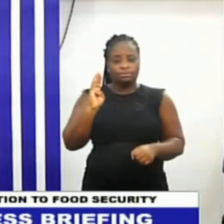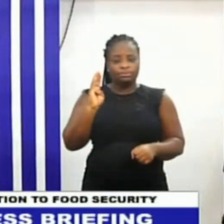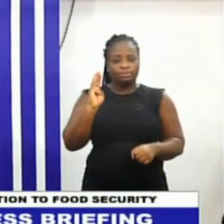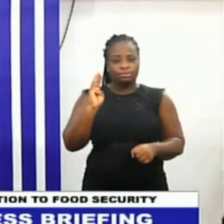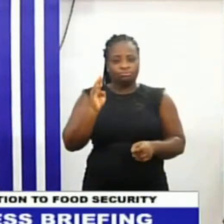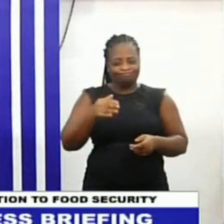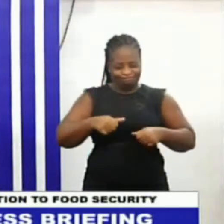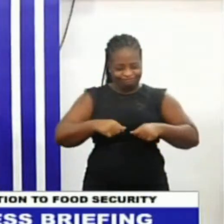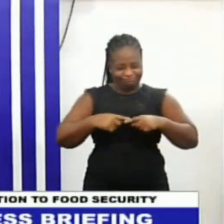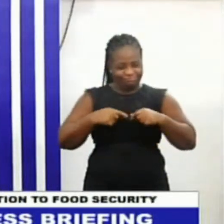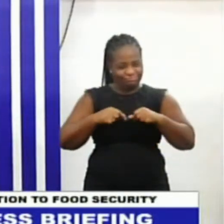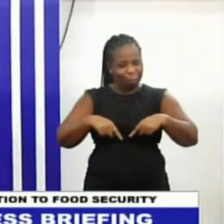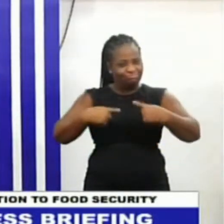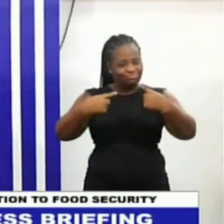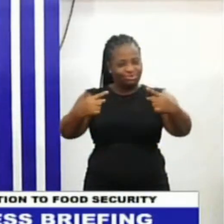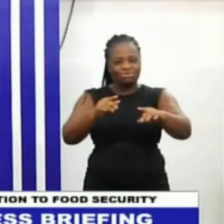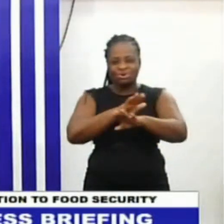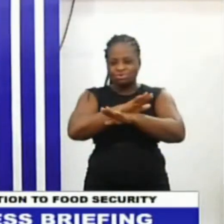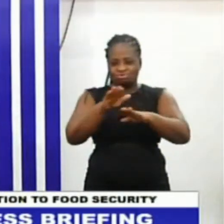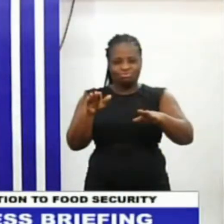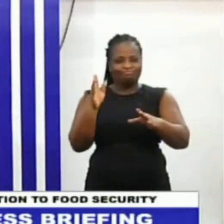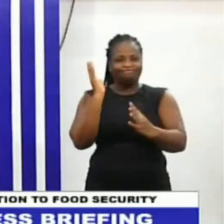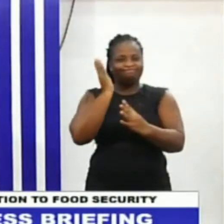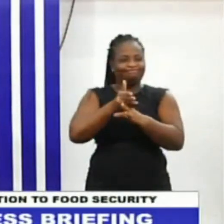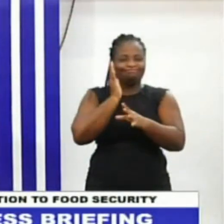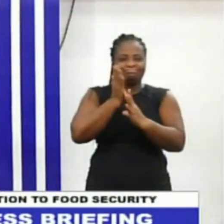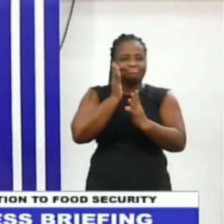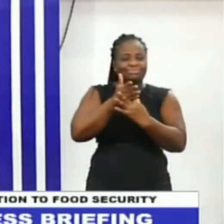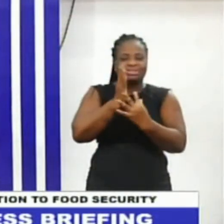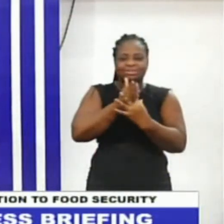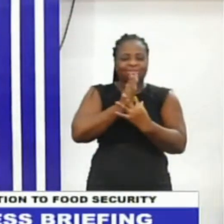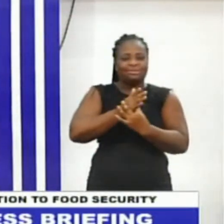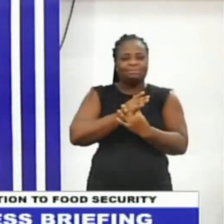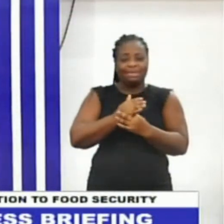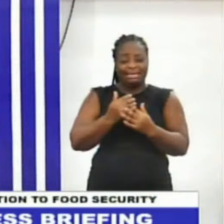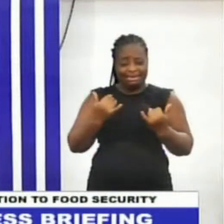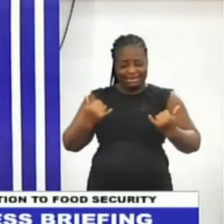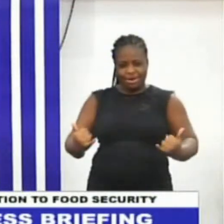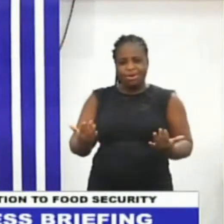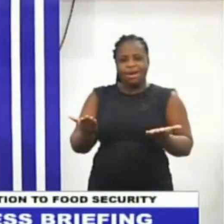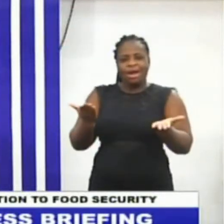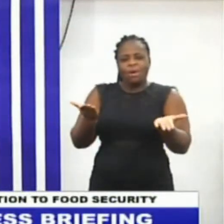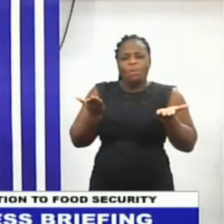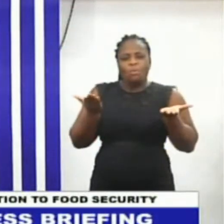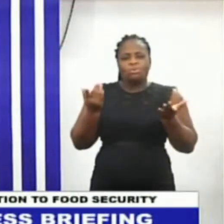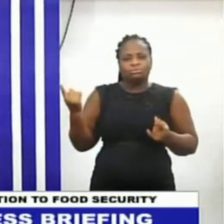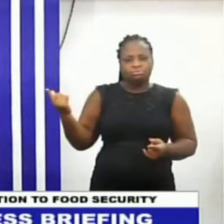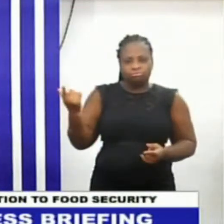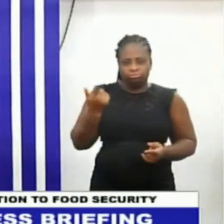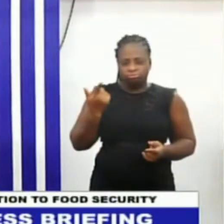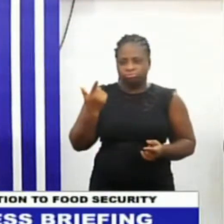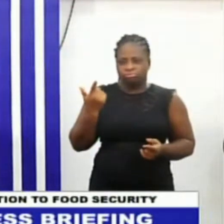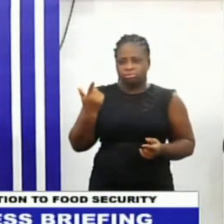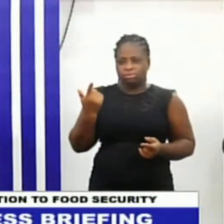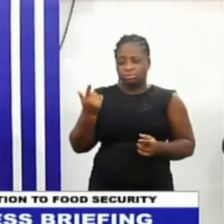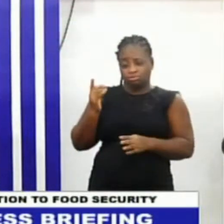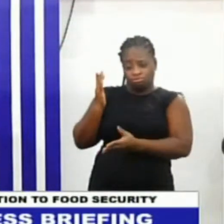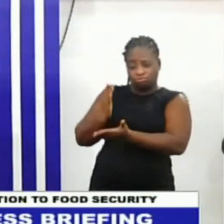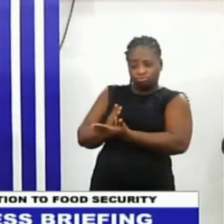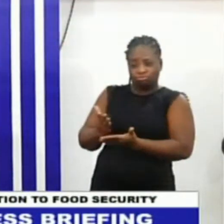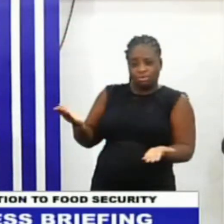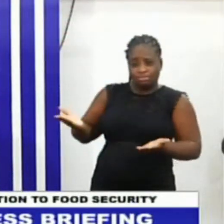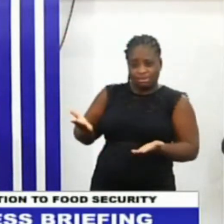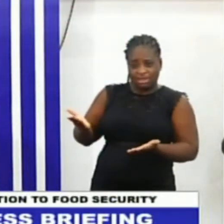without any interruption whatsoever. So at this stage, I would like to pause here and